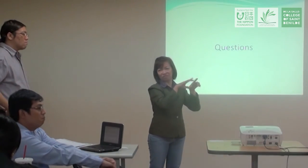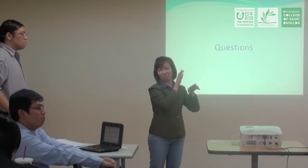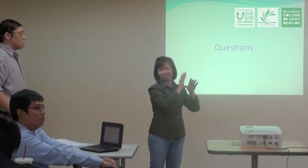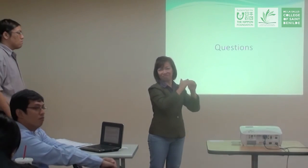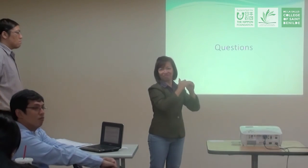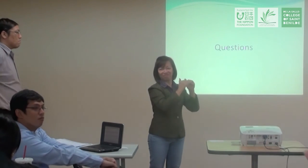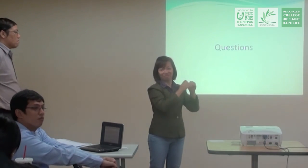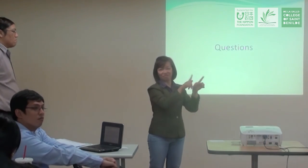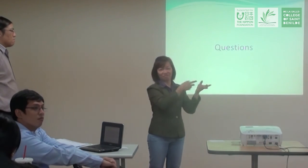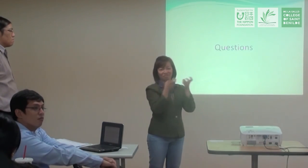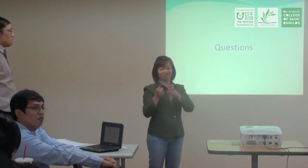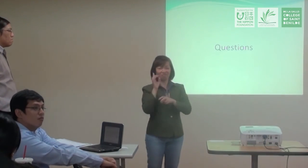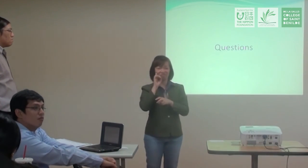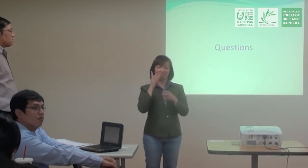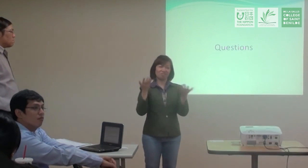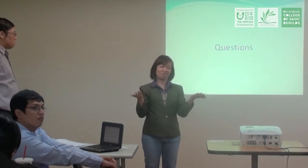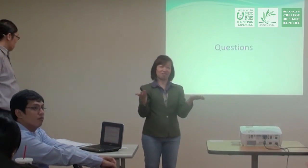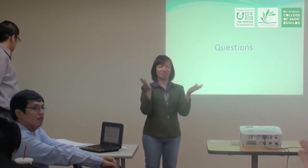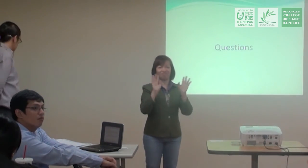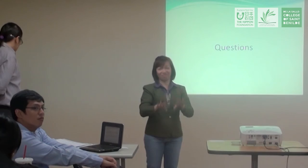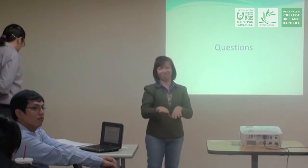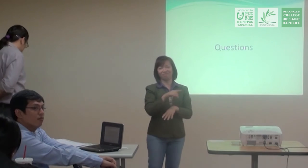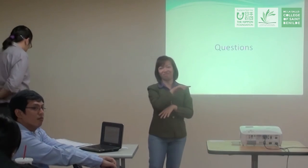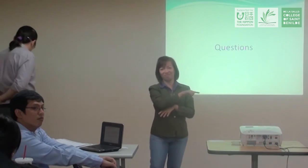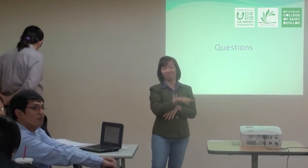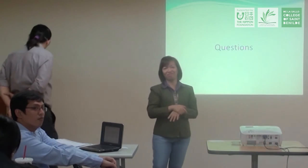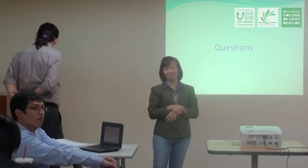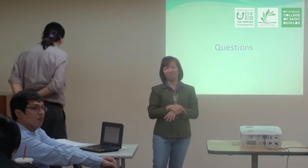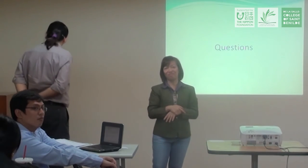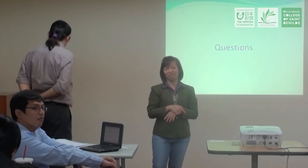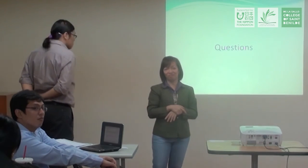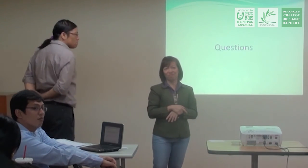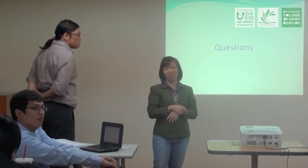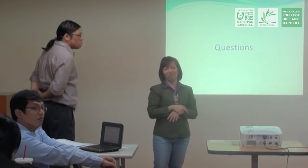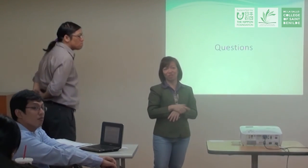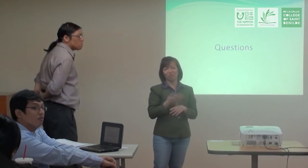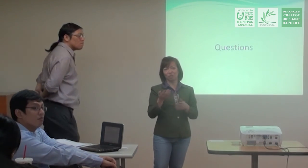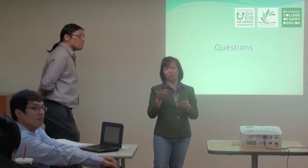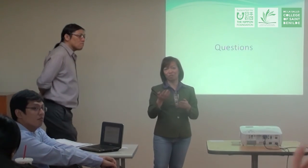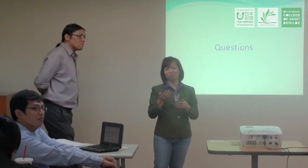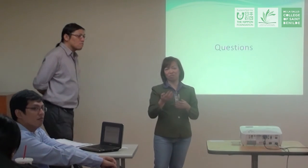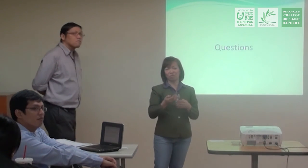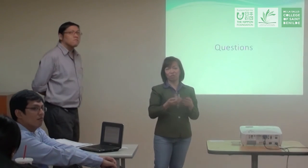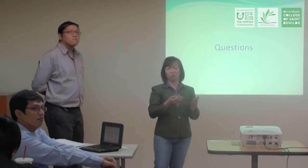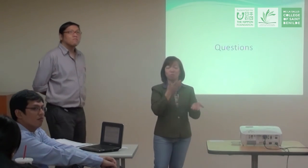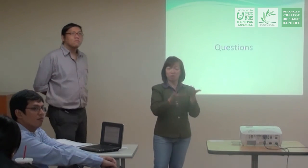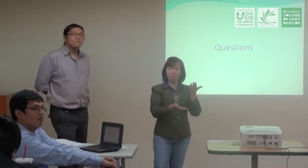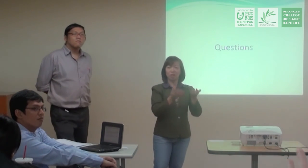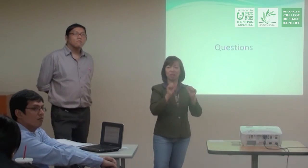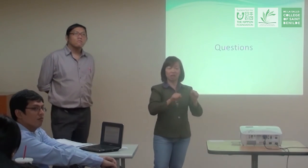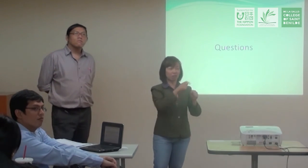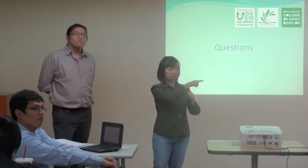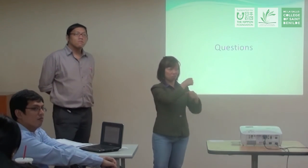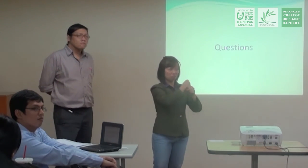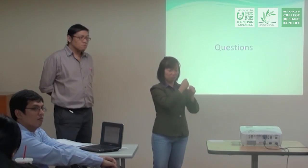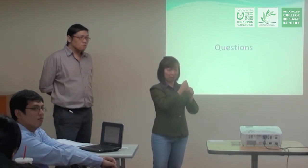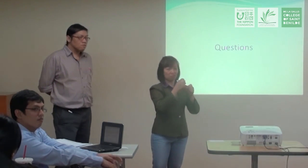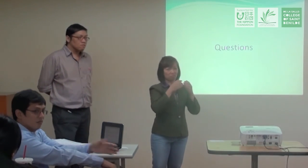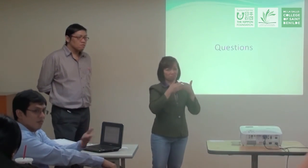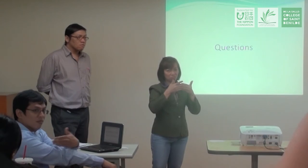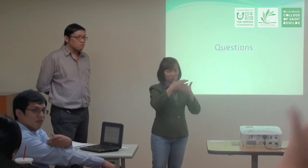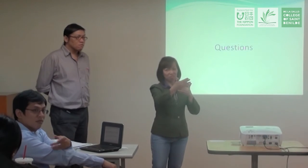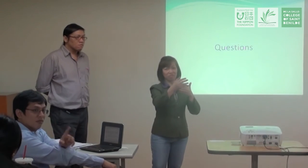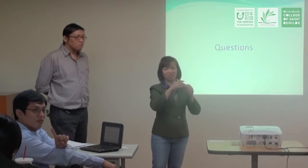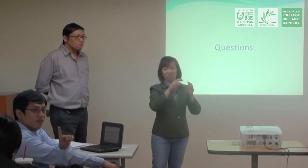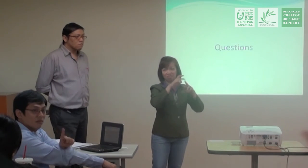you're accepting us? So we encourage researches like this para ma-convince natin yung, not just the school,